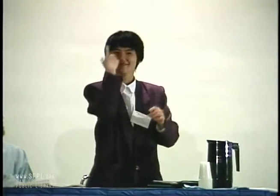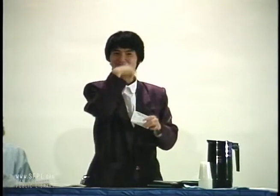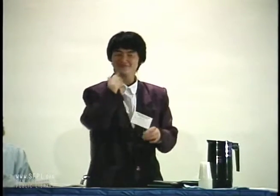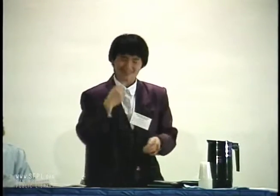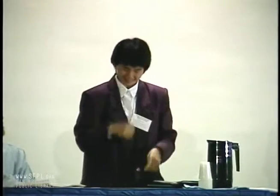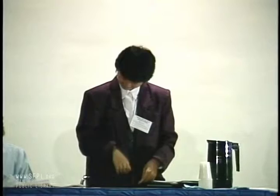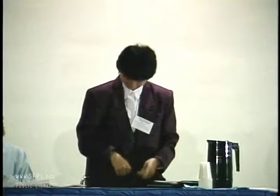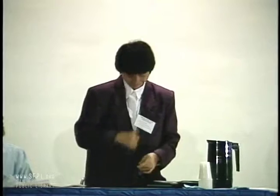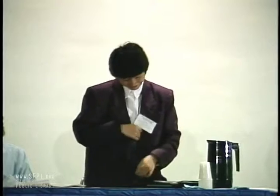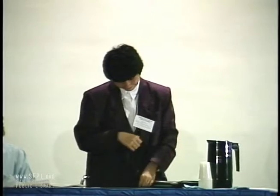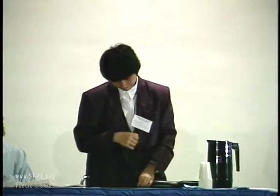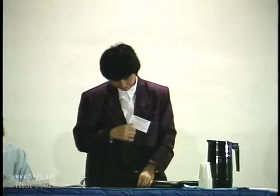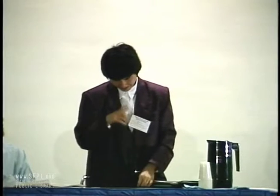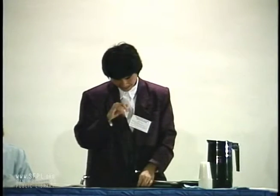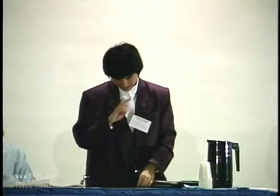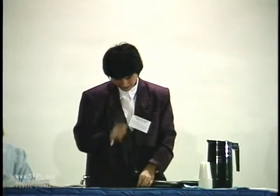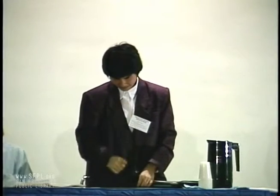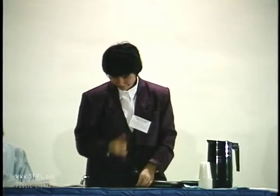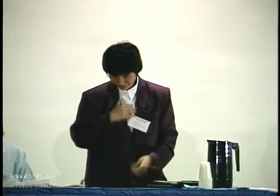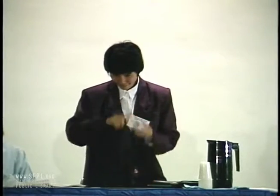some time until one day,